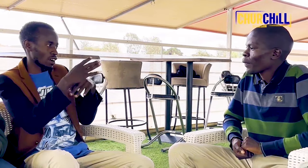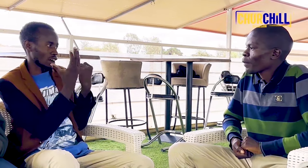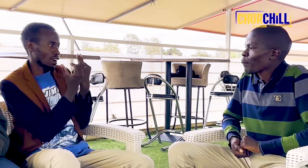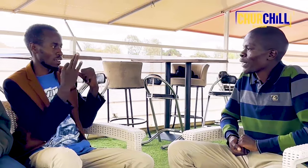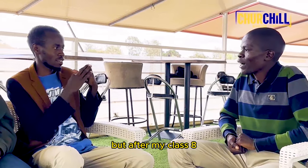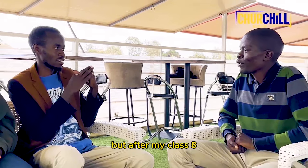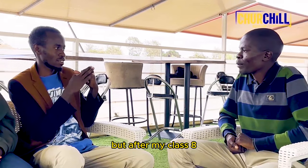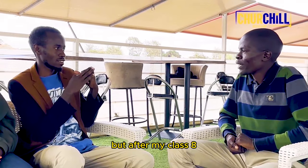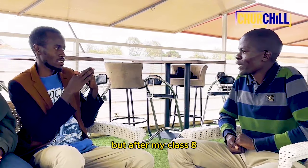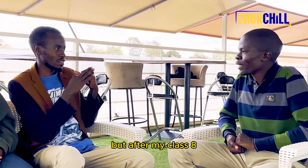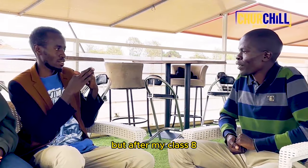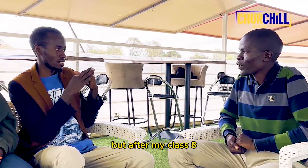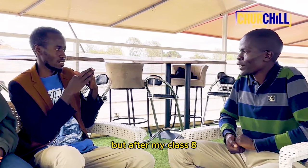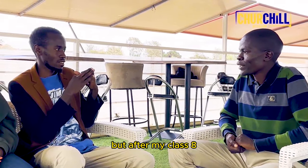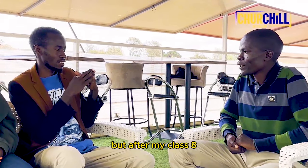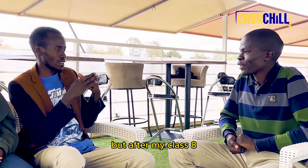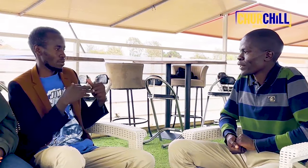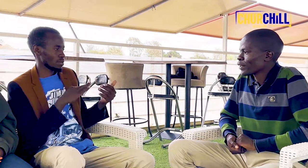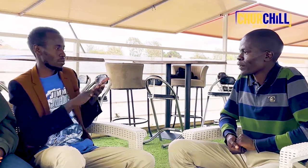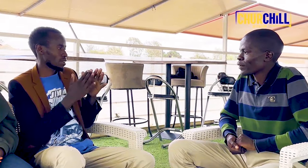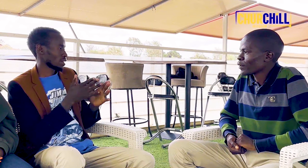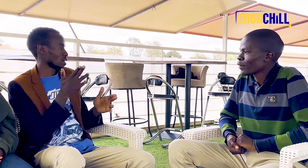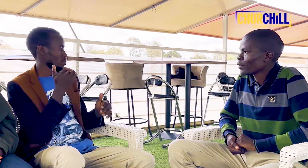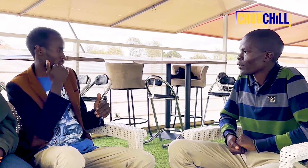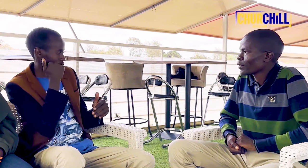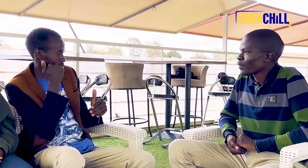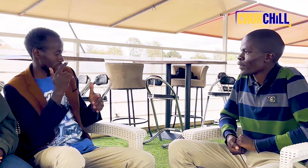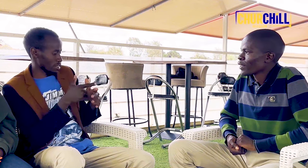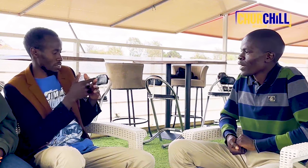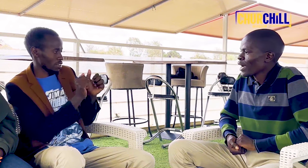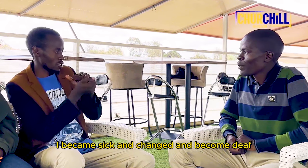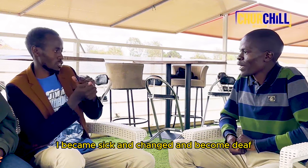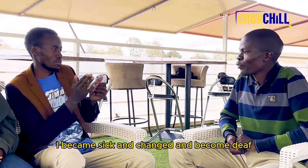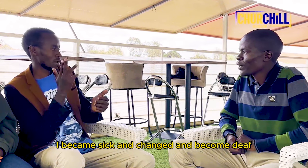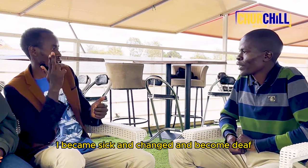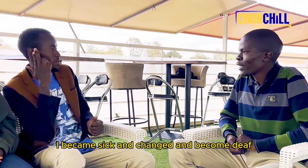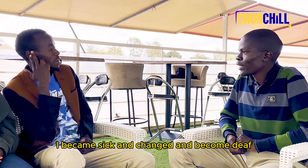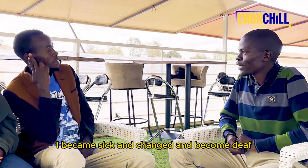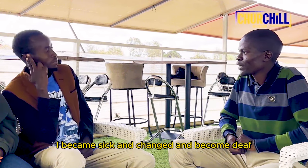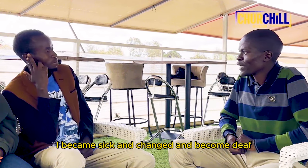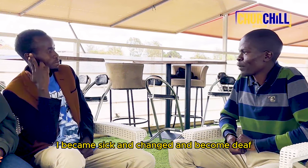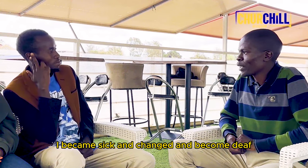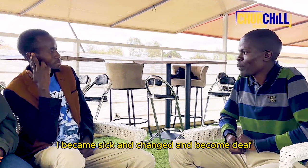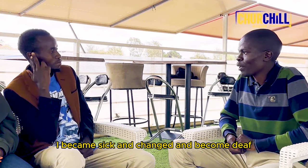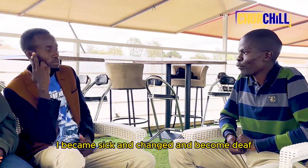But after my class 8, I became sick and changed and became deaf.